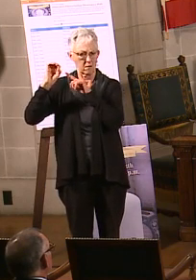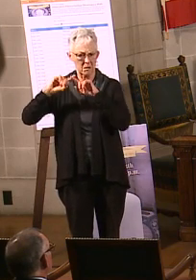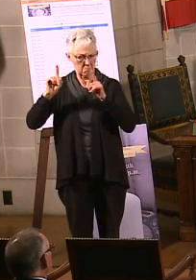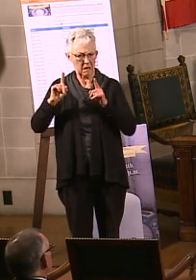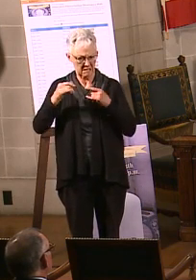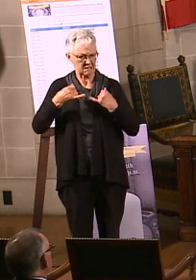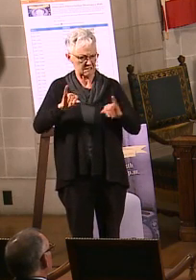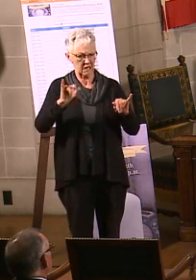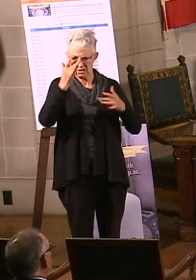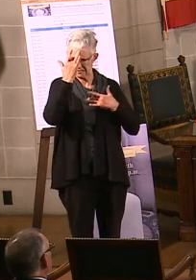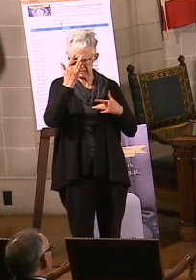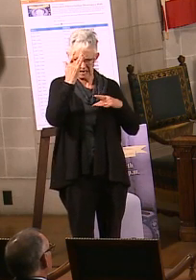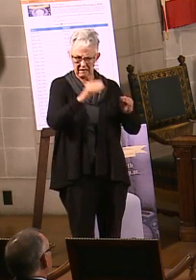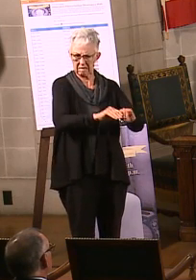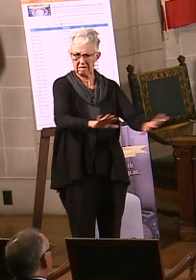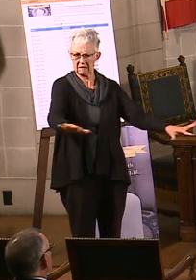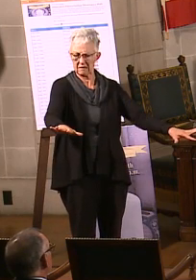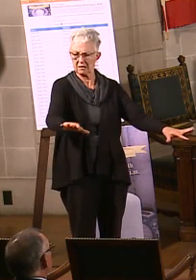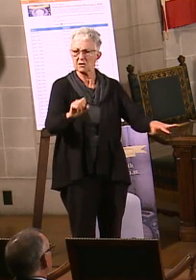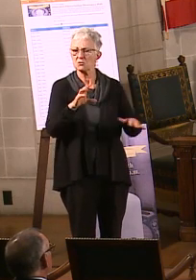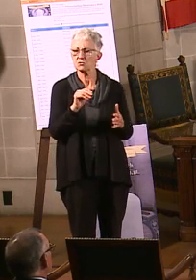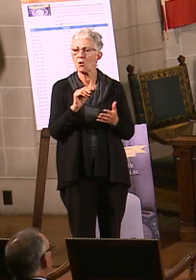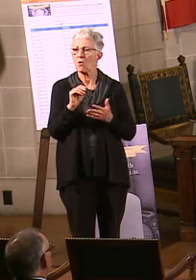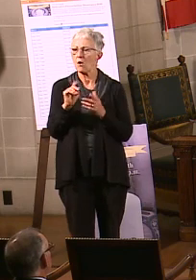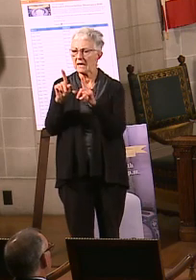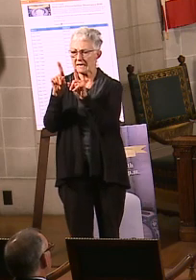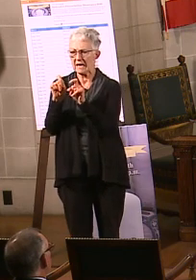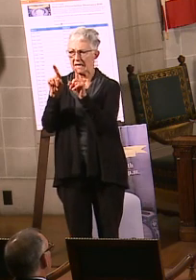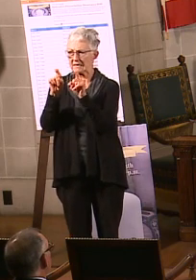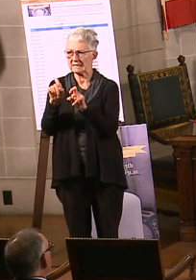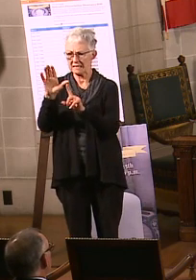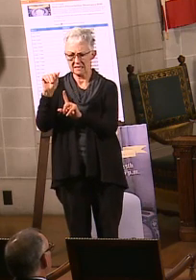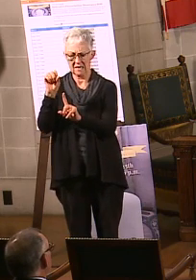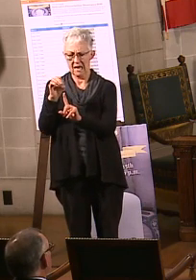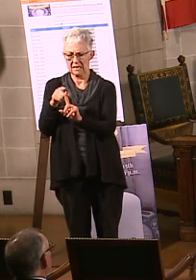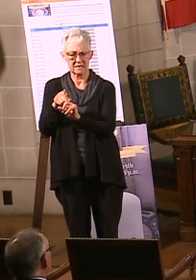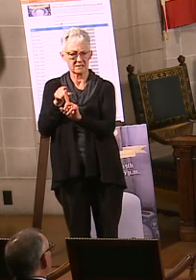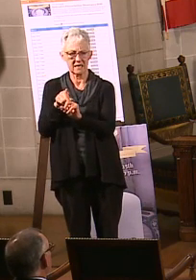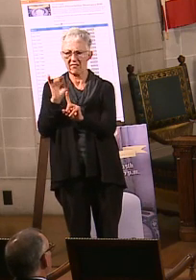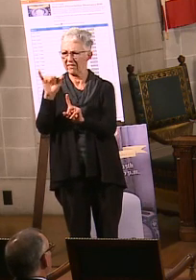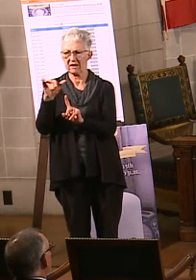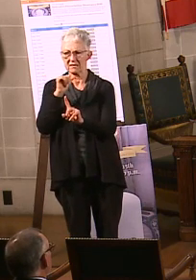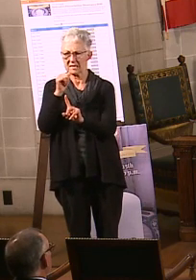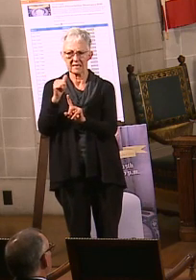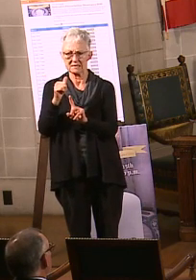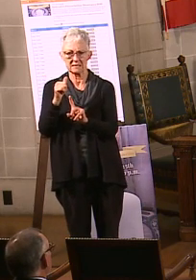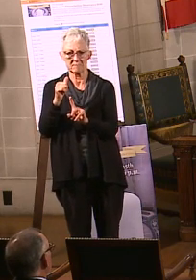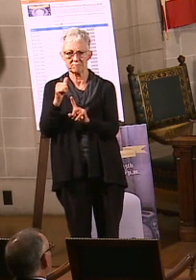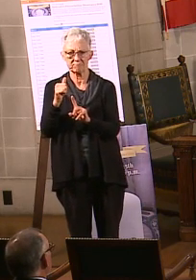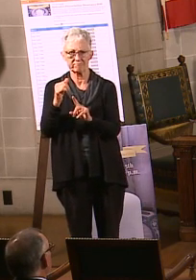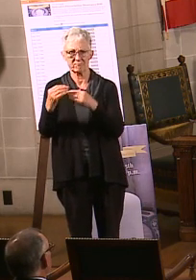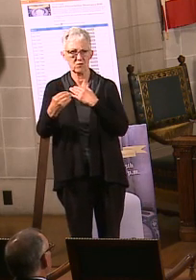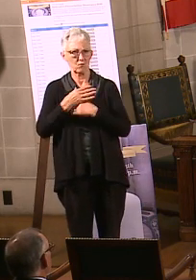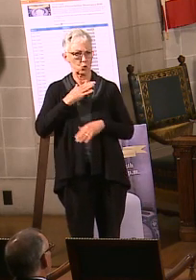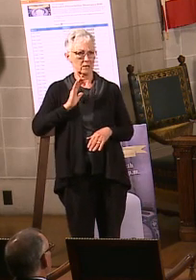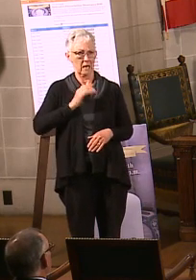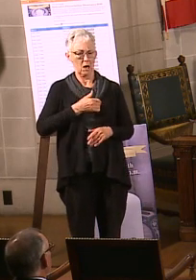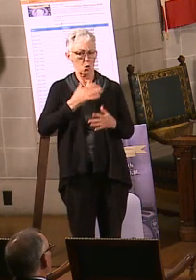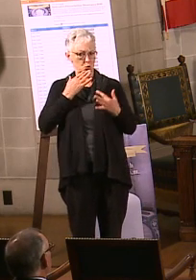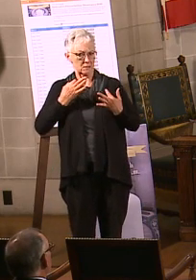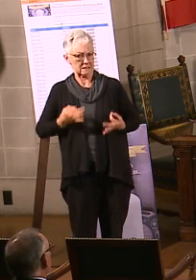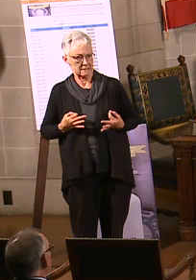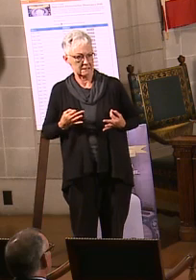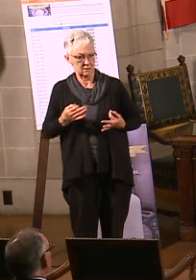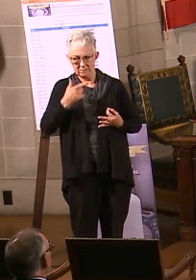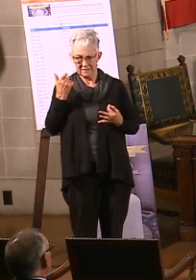case count's not necessarily a good thing to measure, because if you stop testing, you get 0 cases, but we still know virus will be spreading in our state, so that isn't